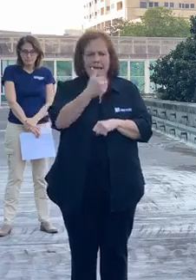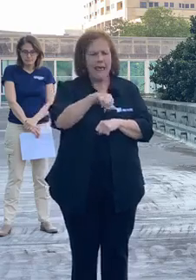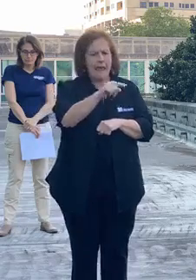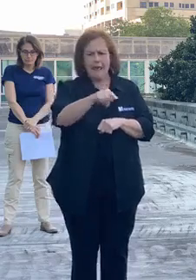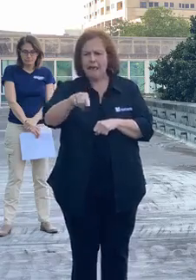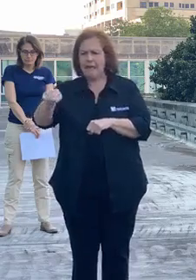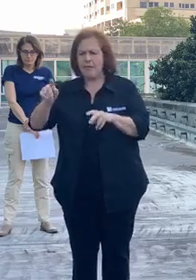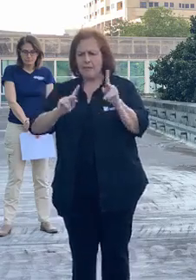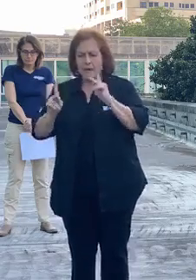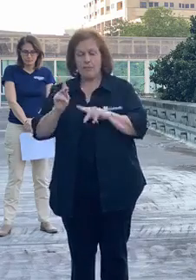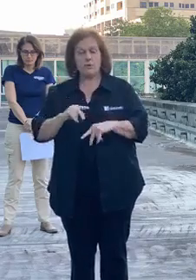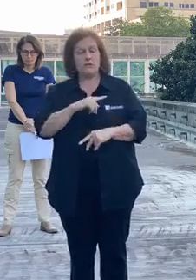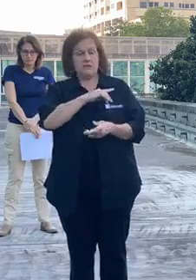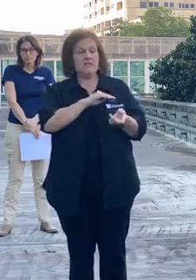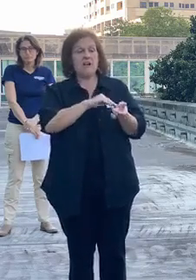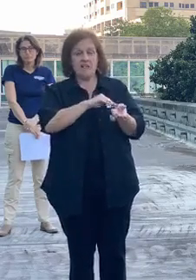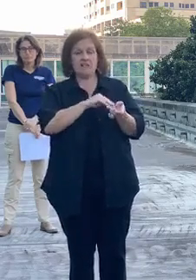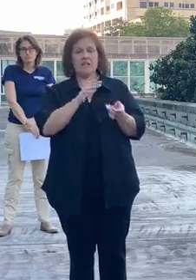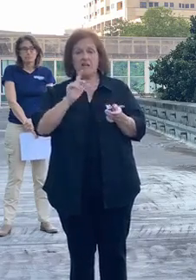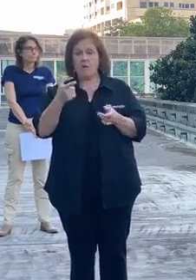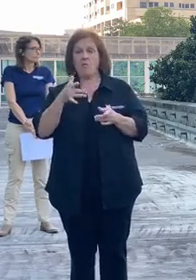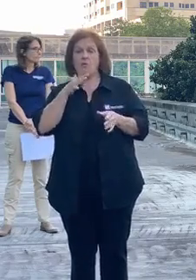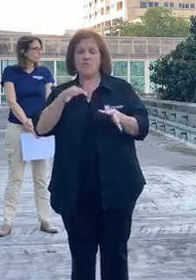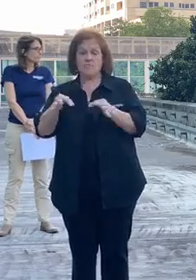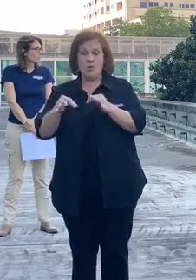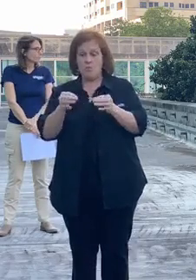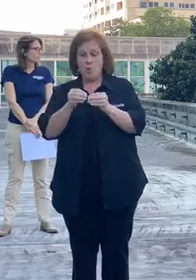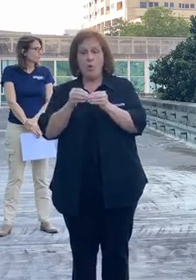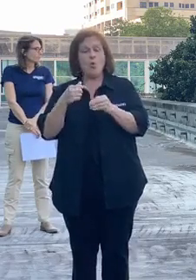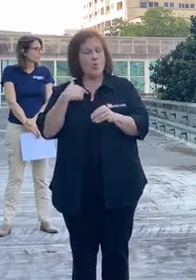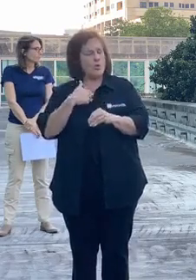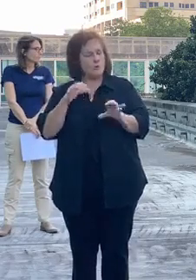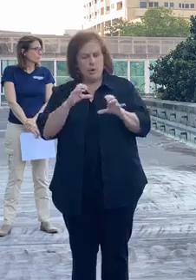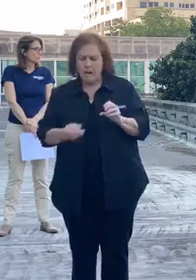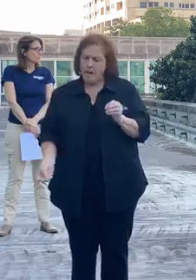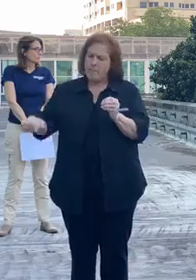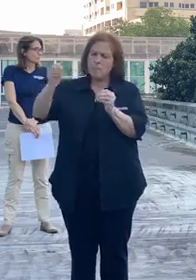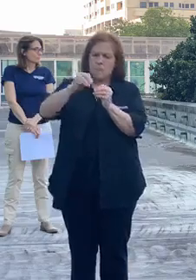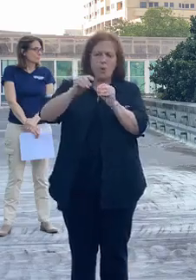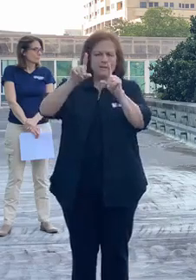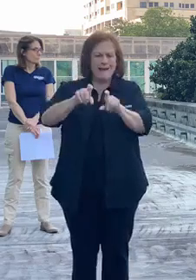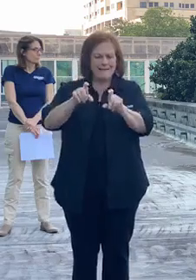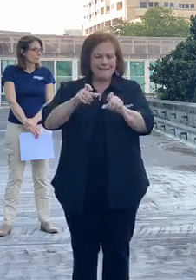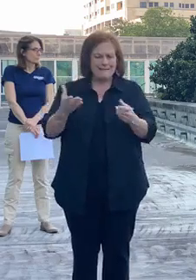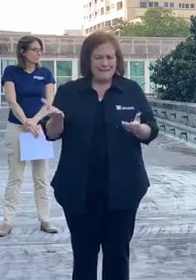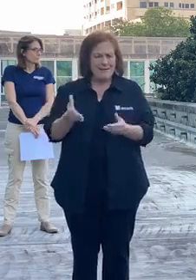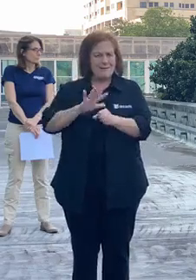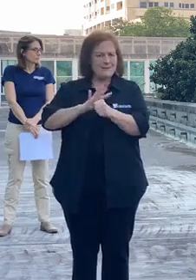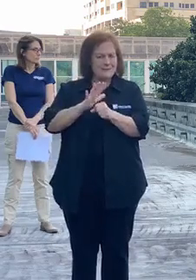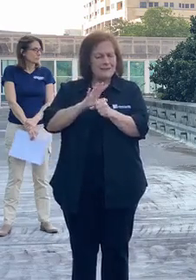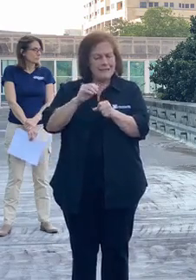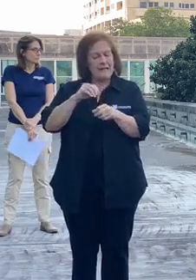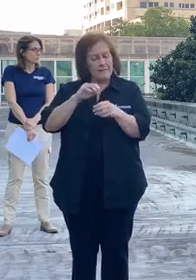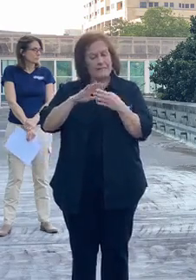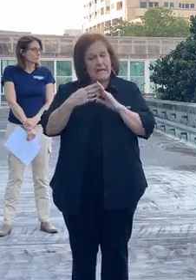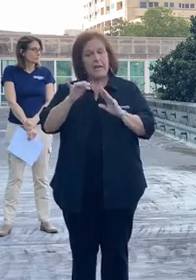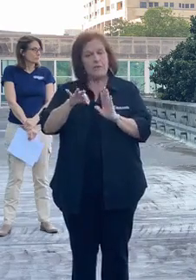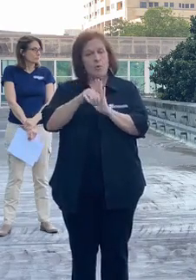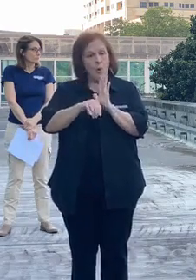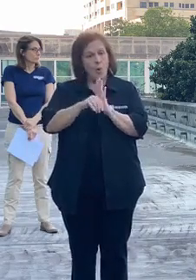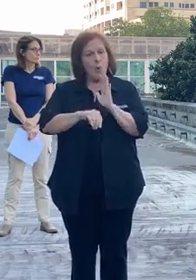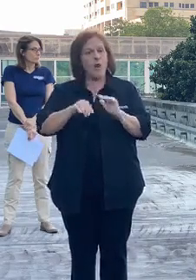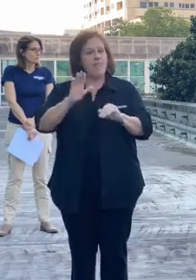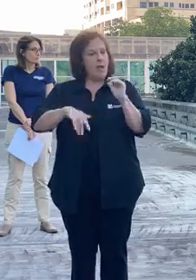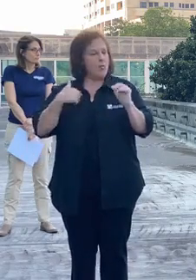Dr. Vegno, who will follow me, will tell you we're doing more testing in the city of New Orleans than we're seeing in